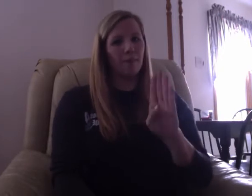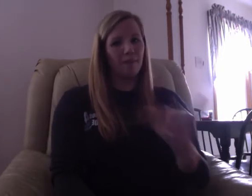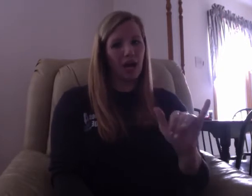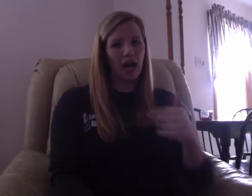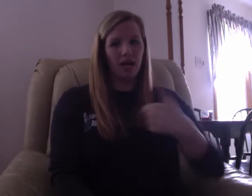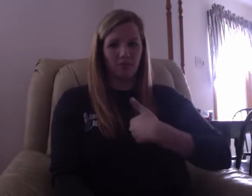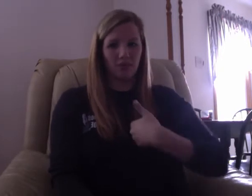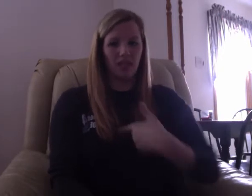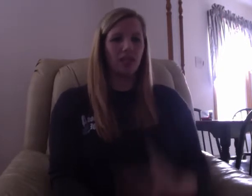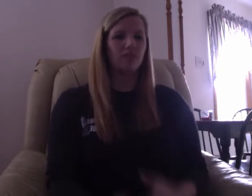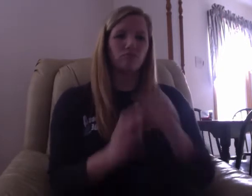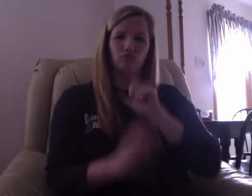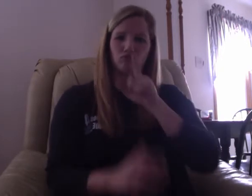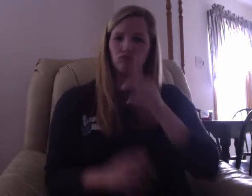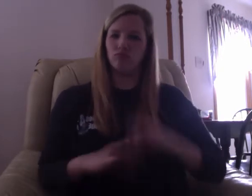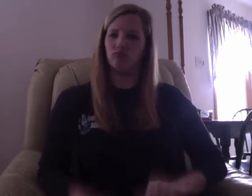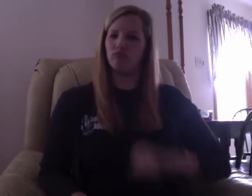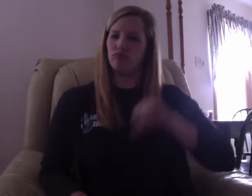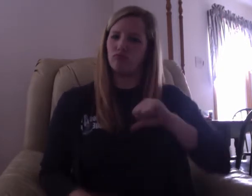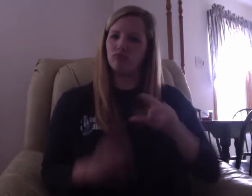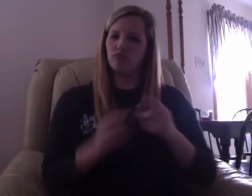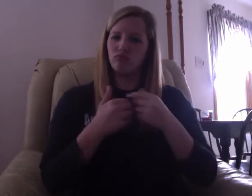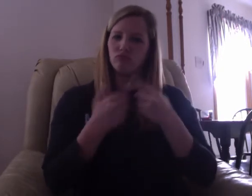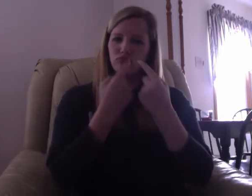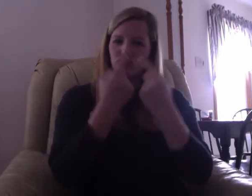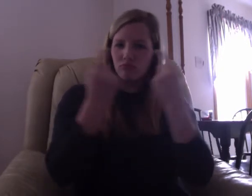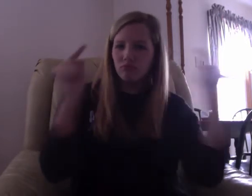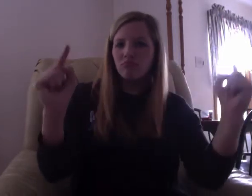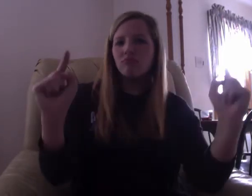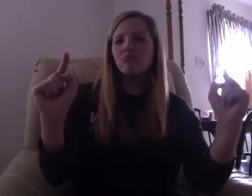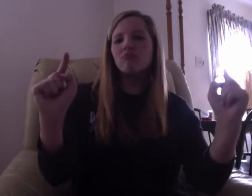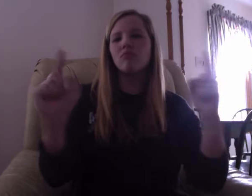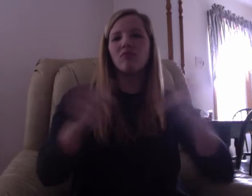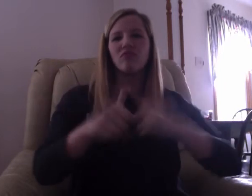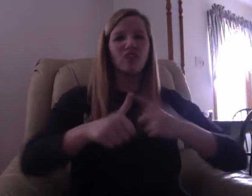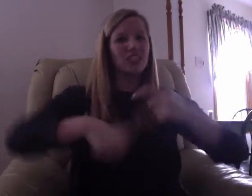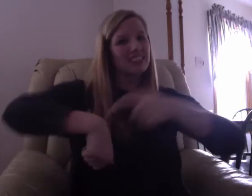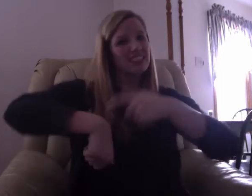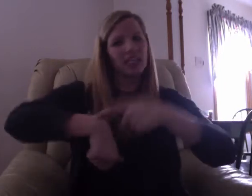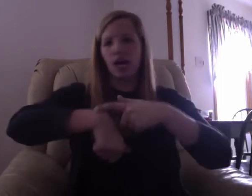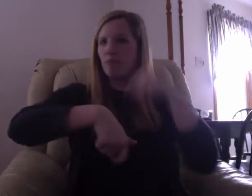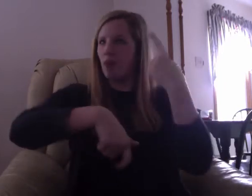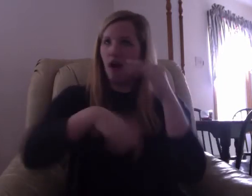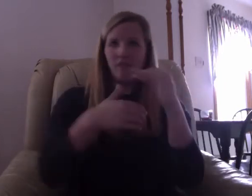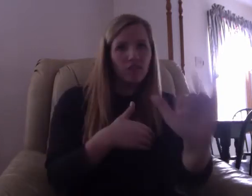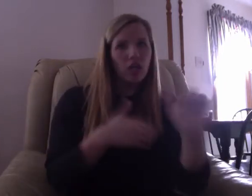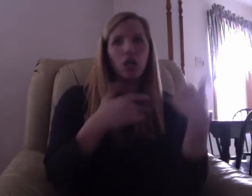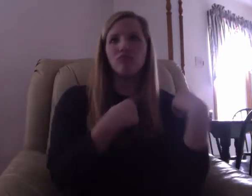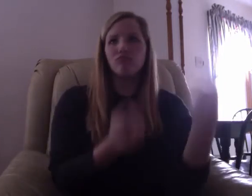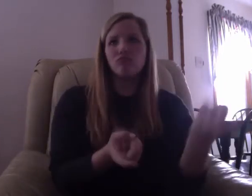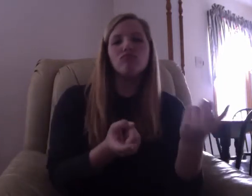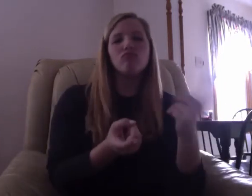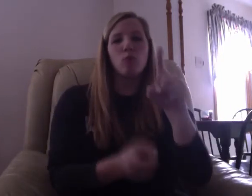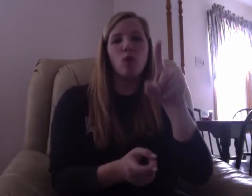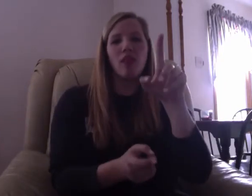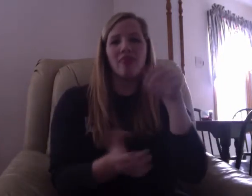that next year, for the first time ever, we will be handing out 1,000 t-shirts. In years past,